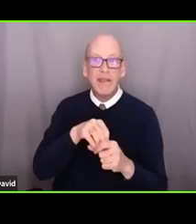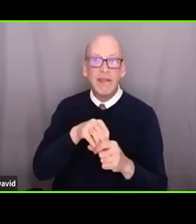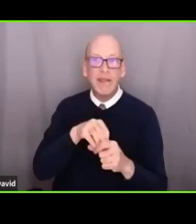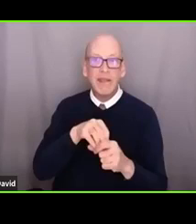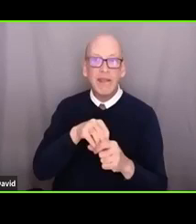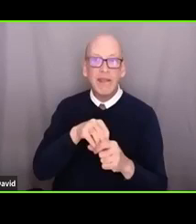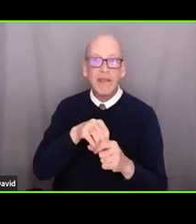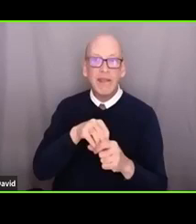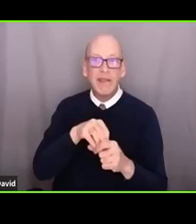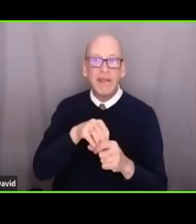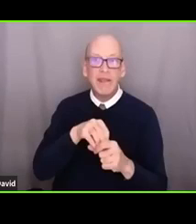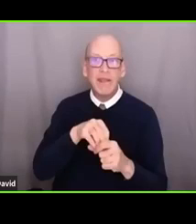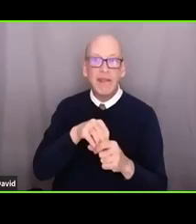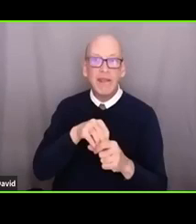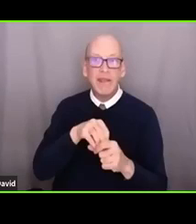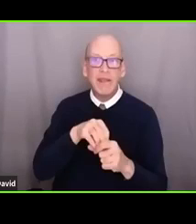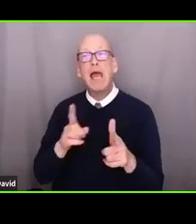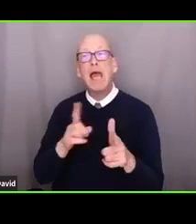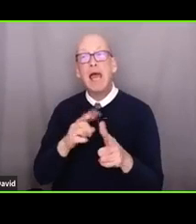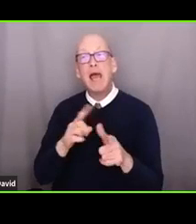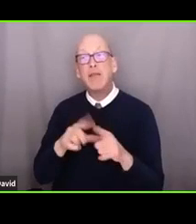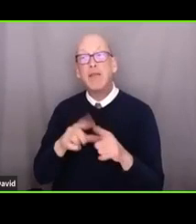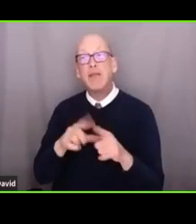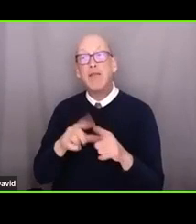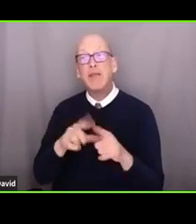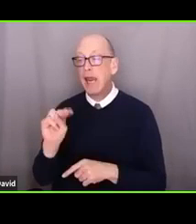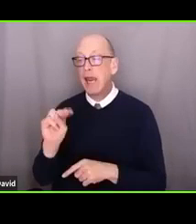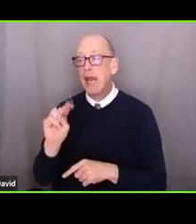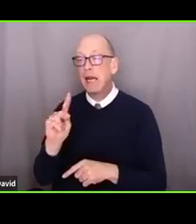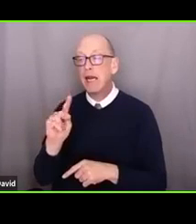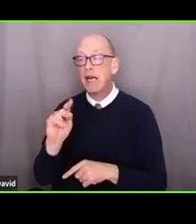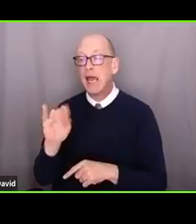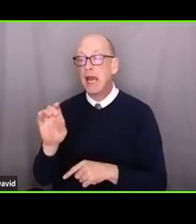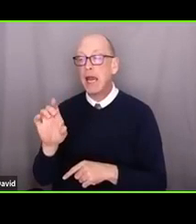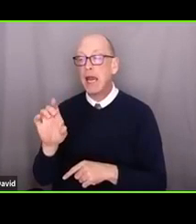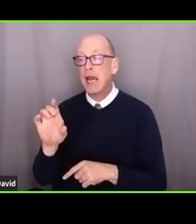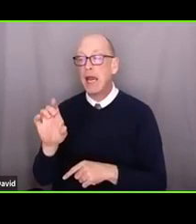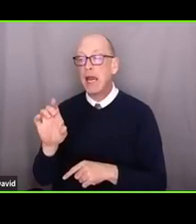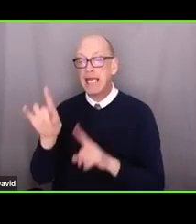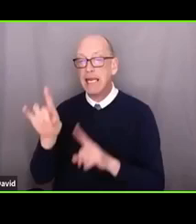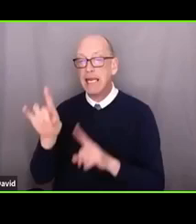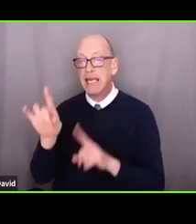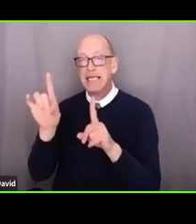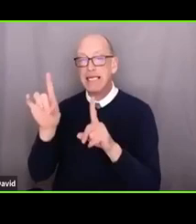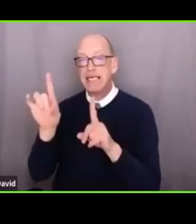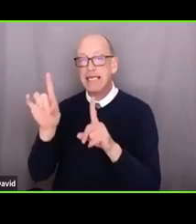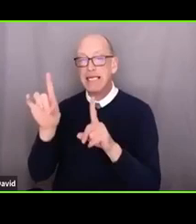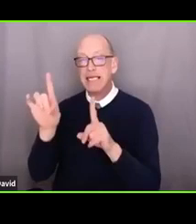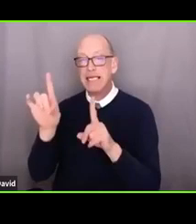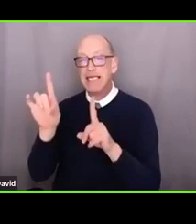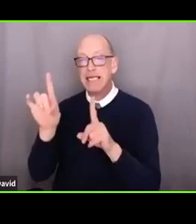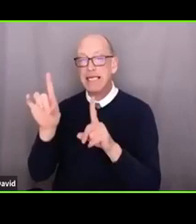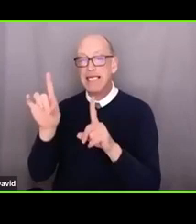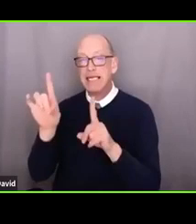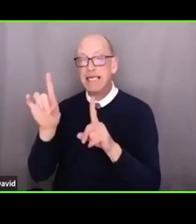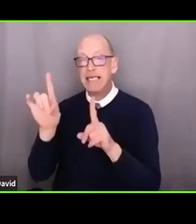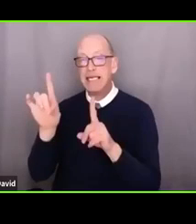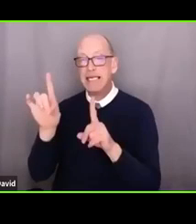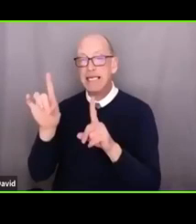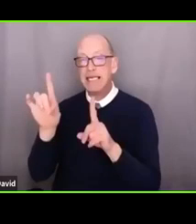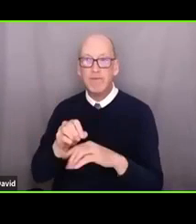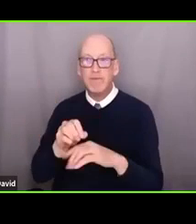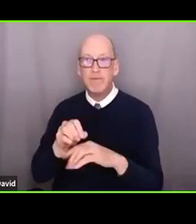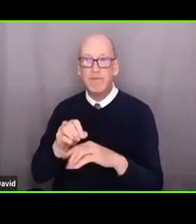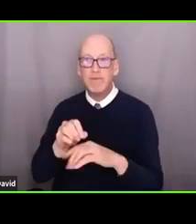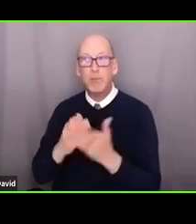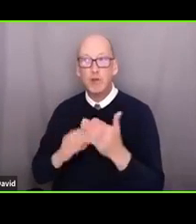course, we'll be talking about antibody testing here in the future, about what that means for different segments of our population and our